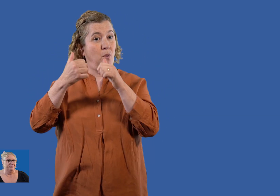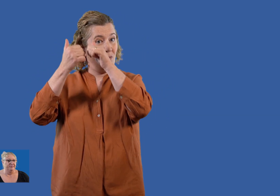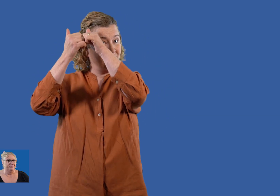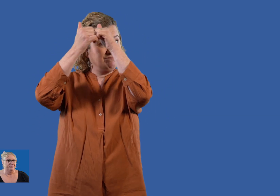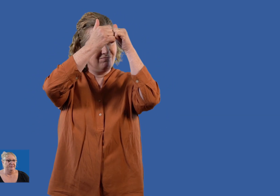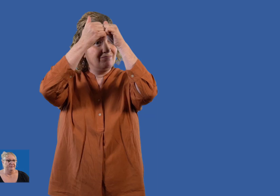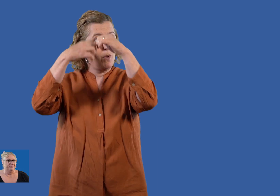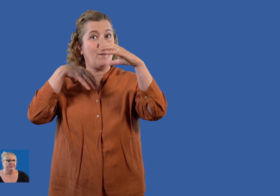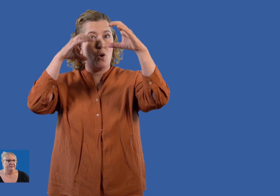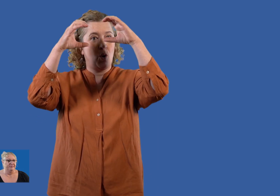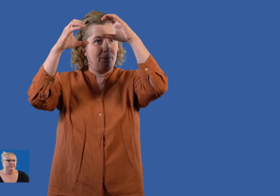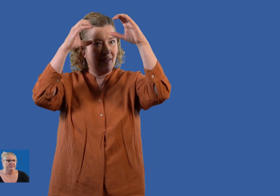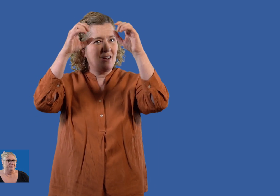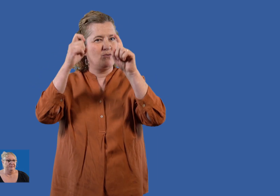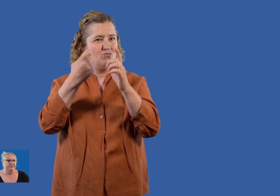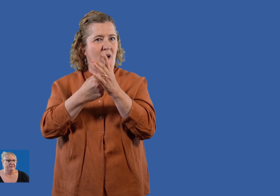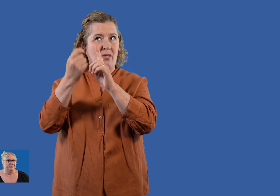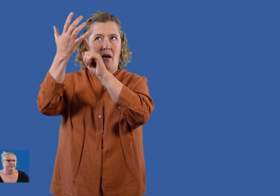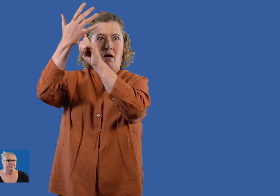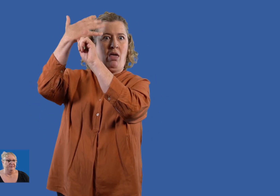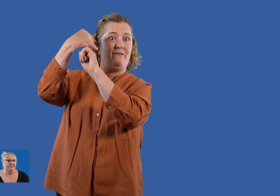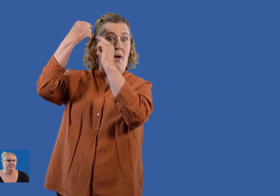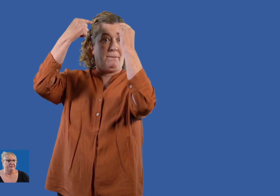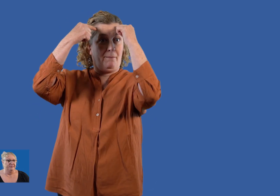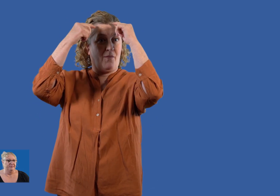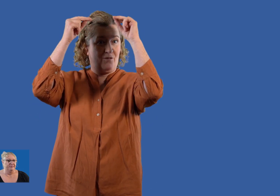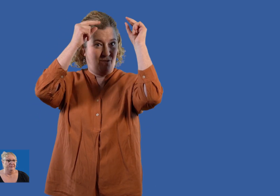Allows more assertive and compassionate communication.